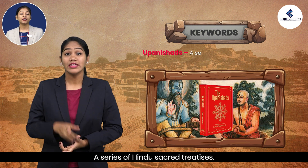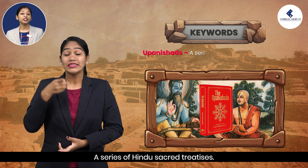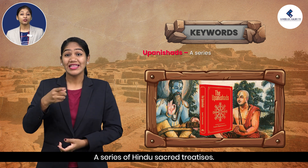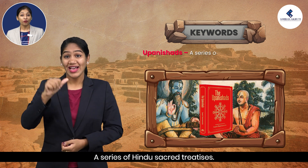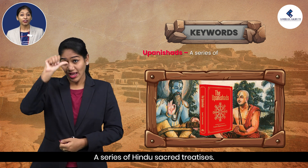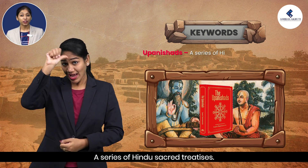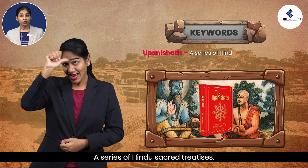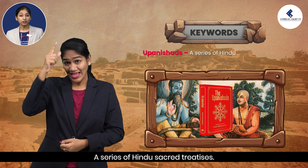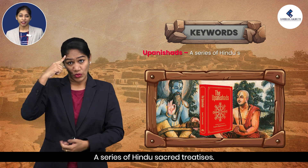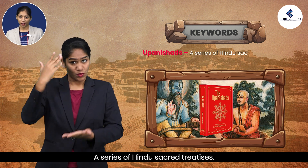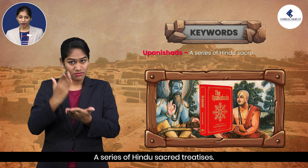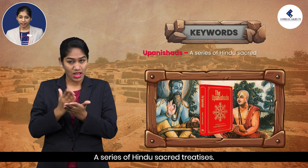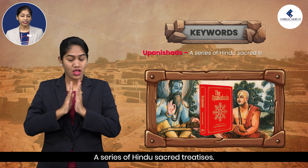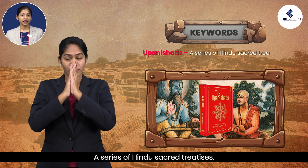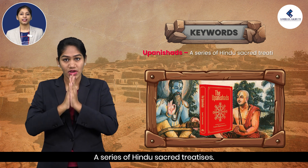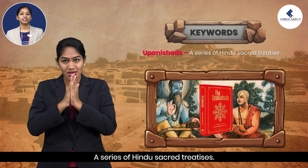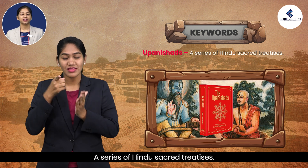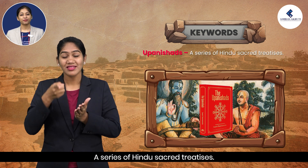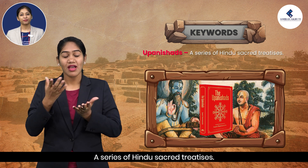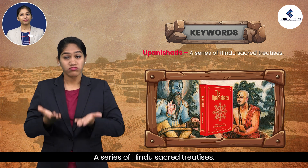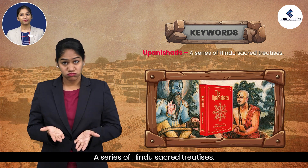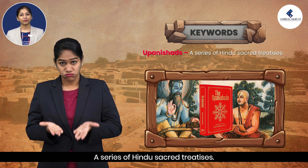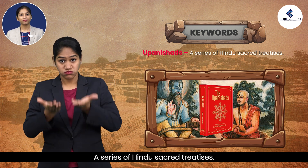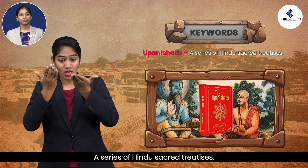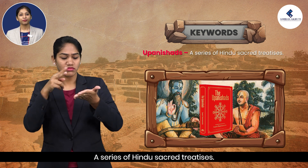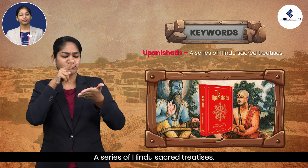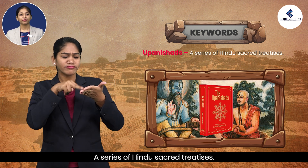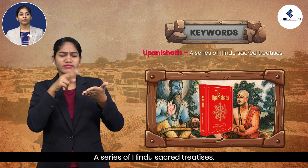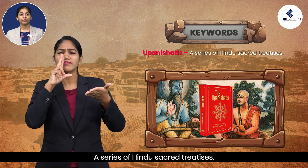a series of Hindu sacred treatises.